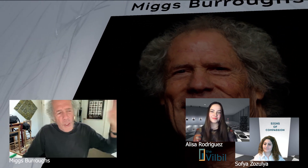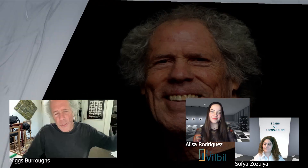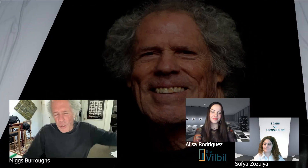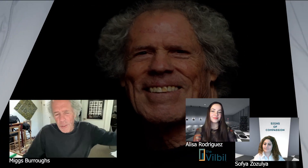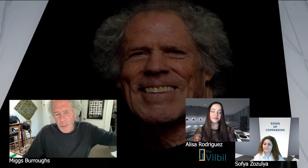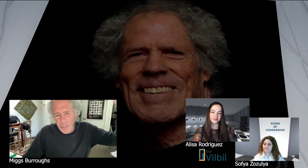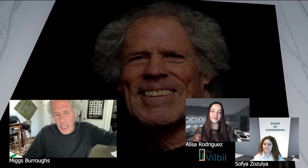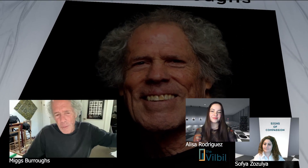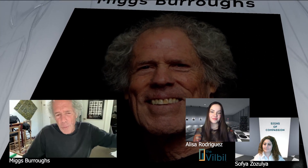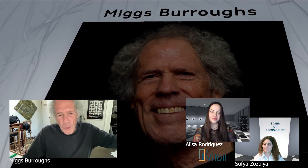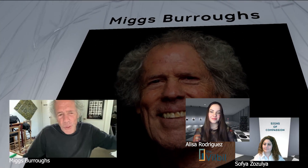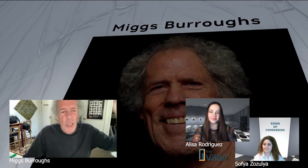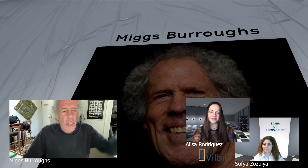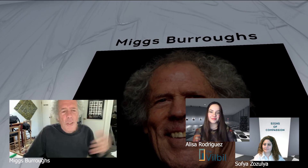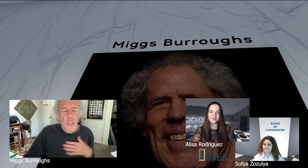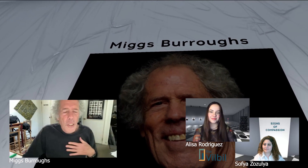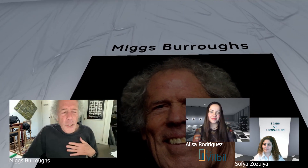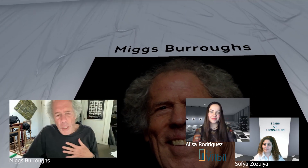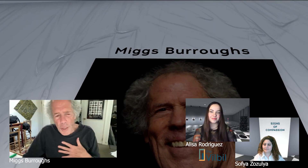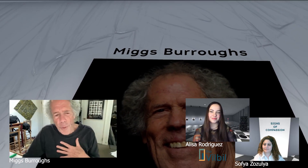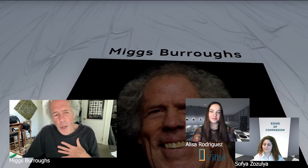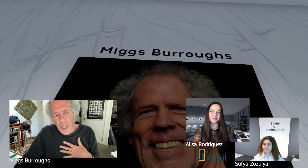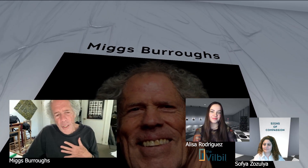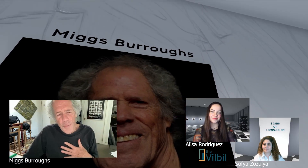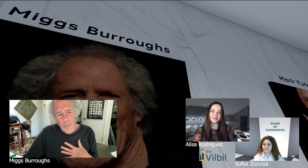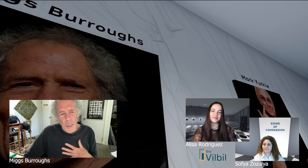later, it's still on flagpoles. So that gives me a lot of pride. But